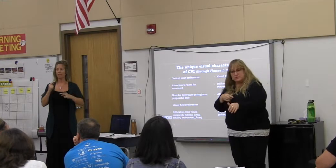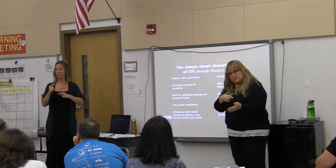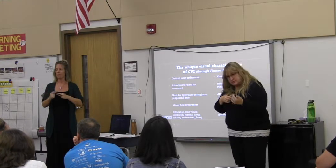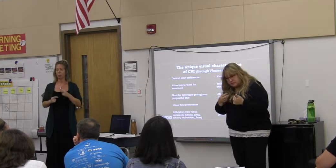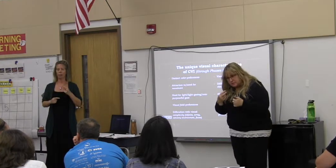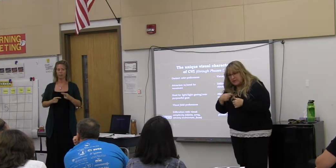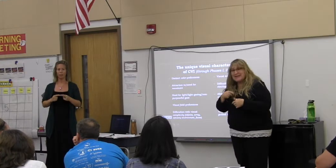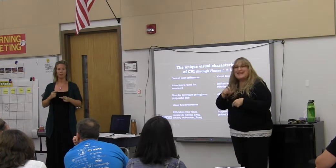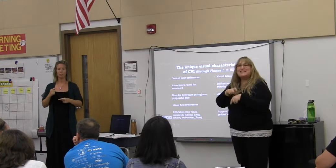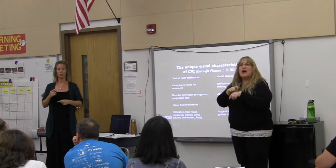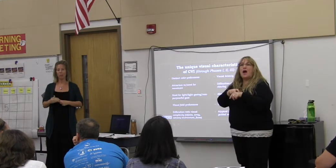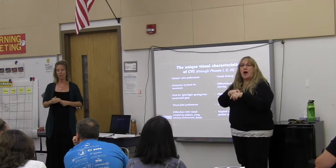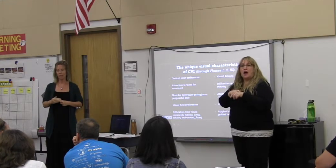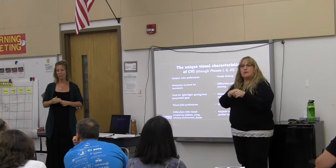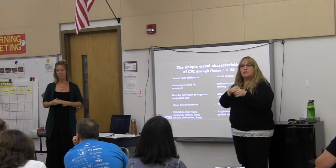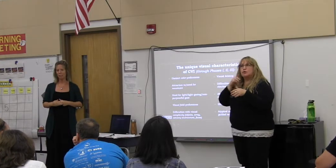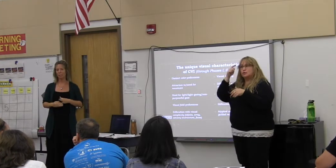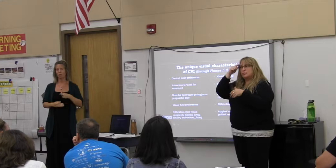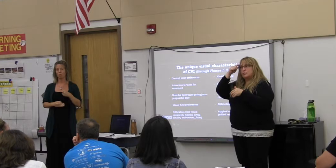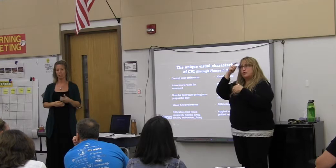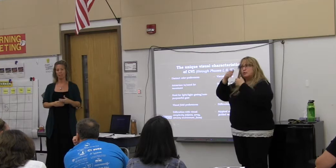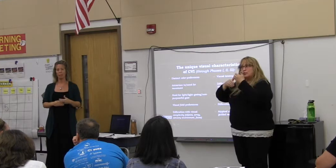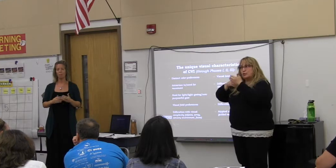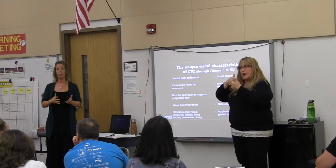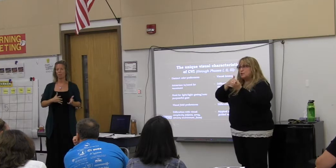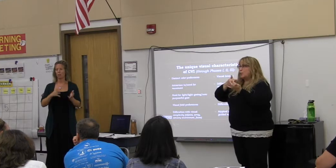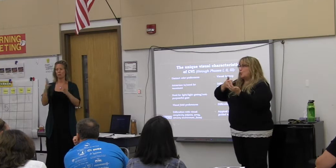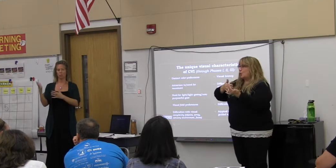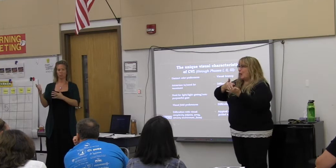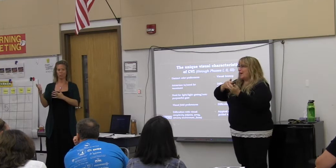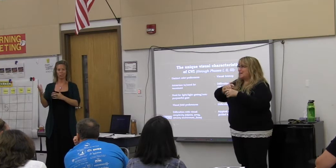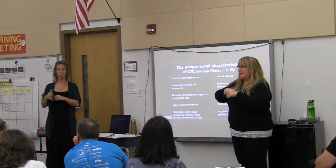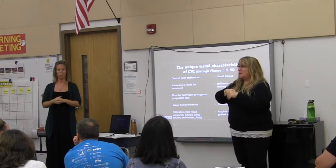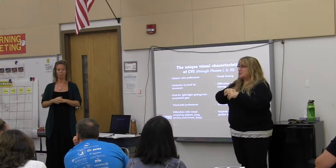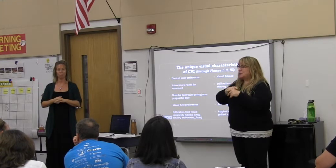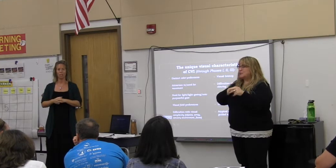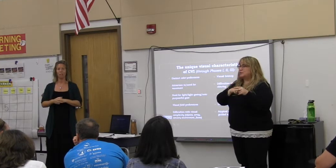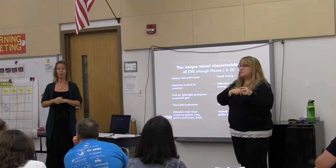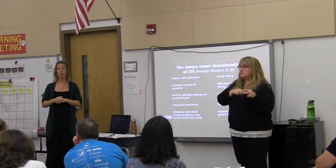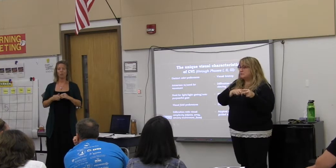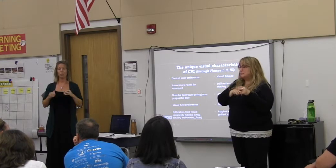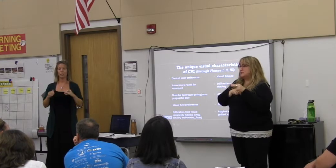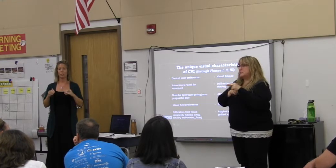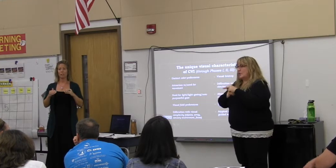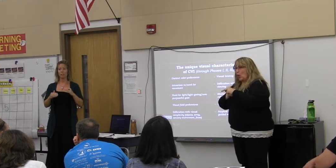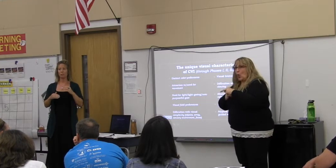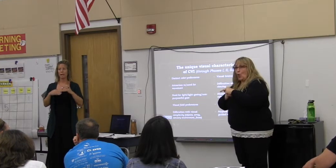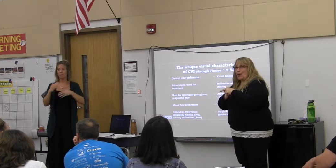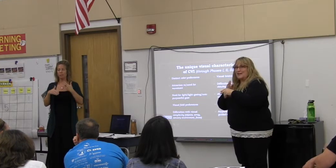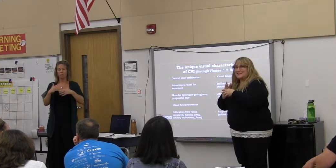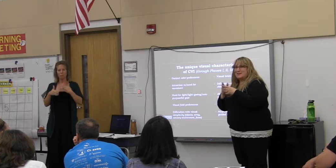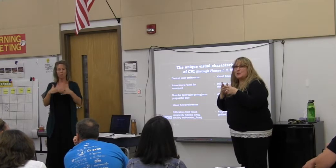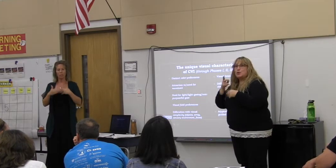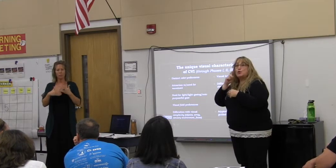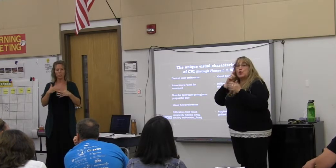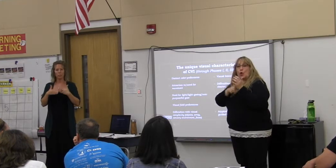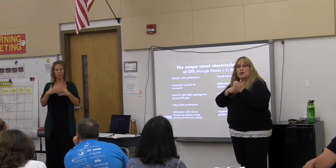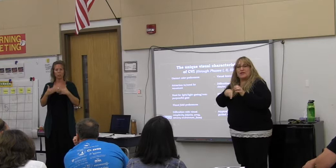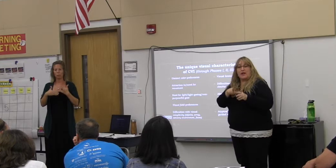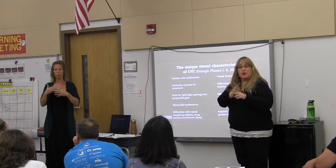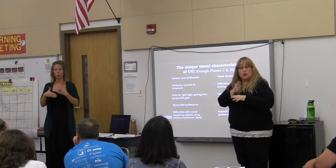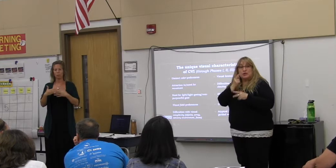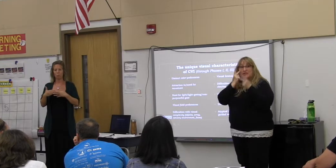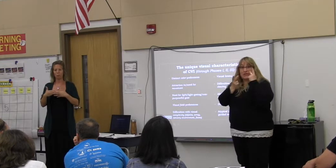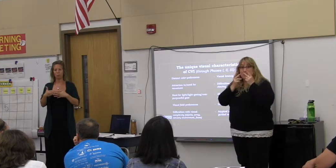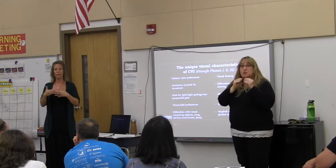They might need a little period of processing time and wait time to visually look. You'll also see that sometimes after they've been using their vision